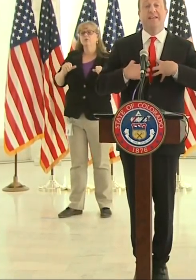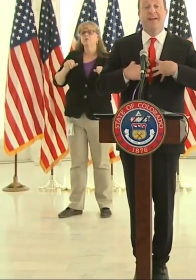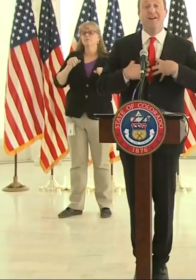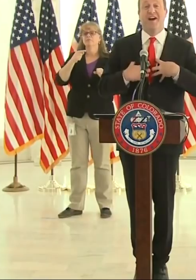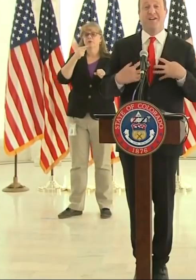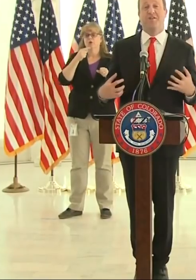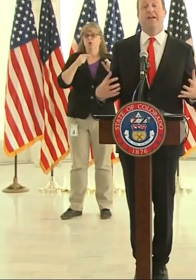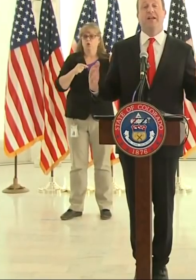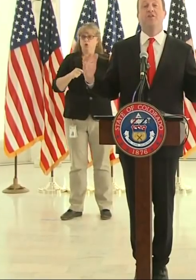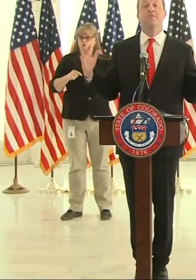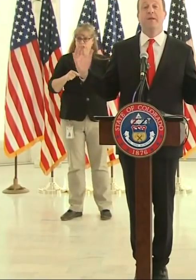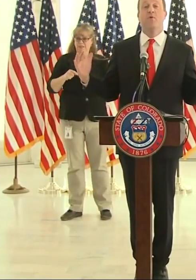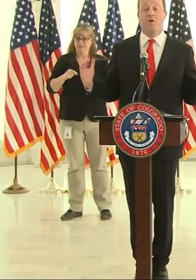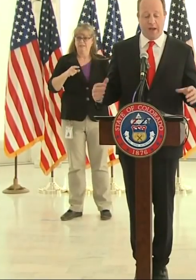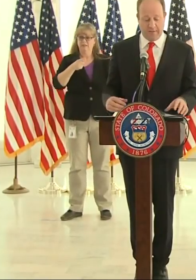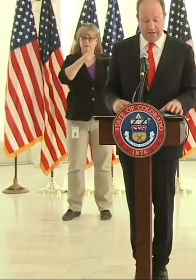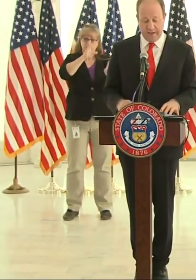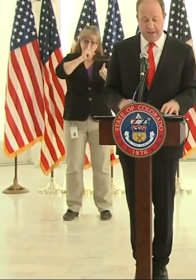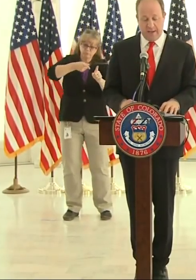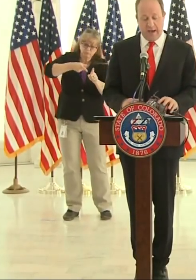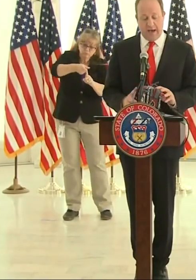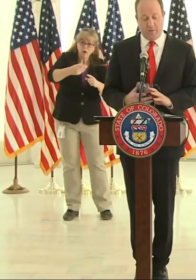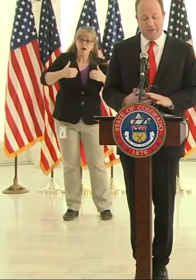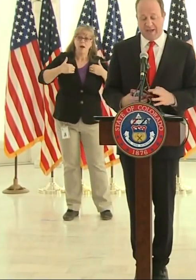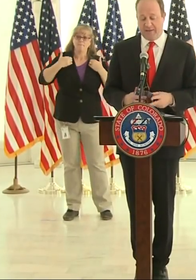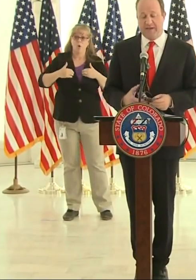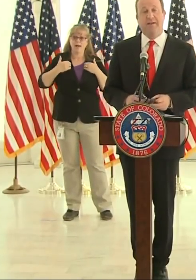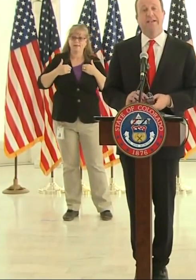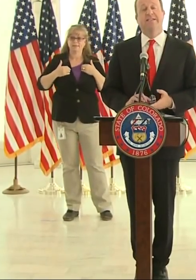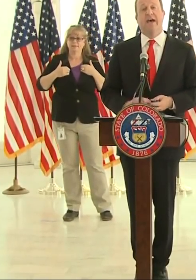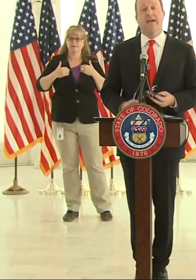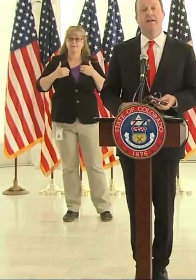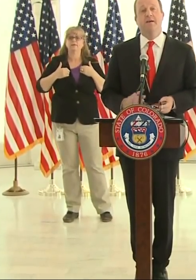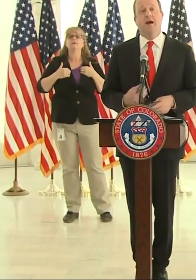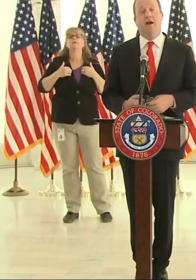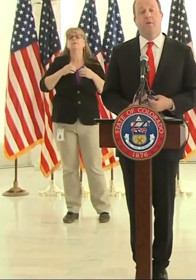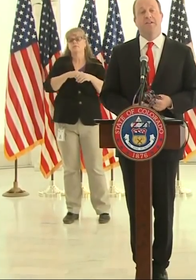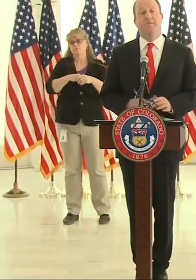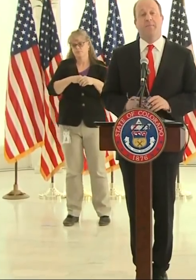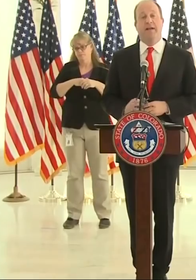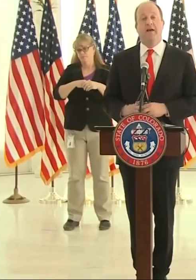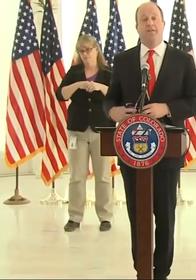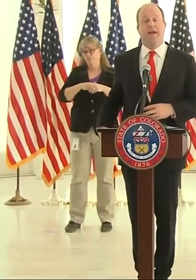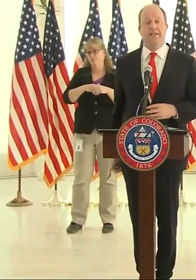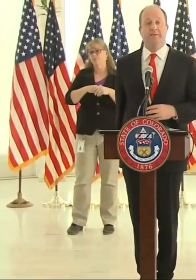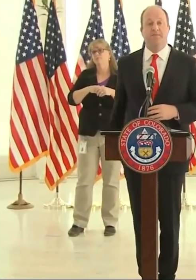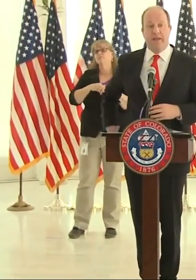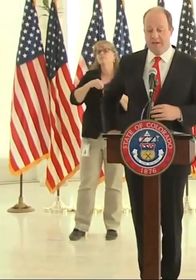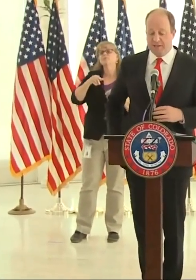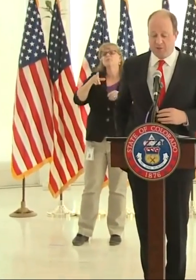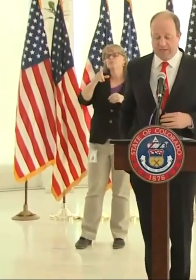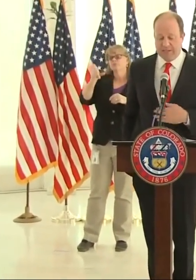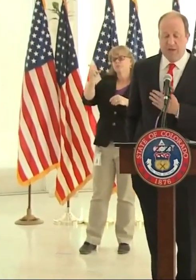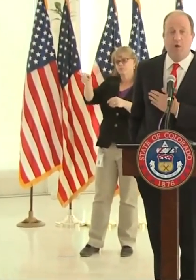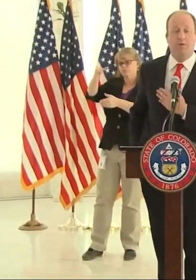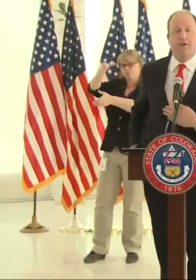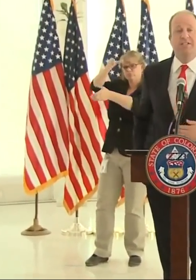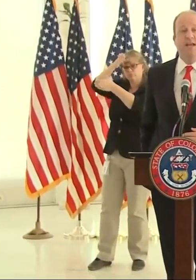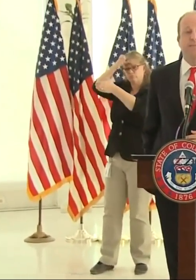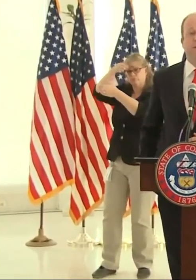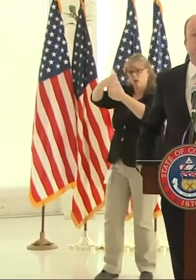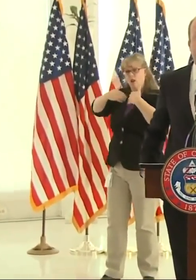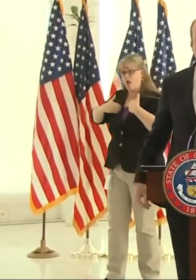means he was a lung doctor. It couldn't be more relevant with that clinical insight with his public health lens into this crisis. He